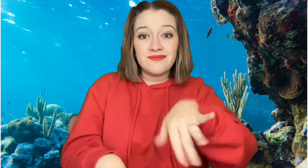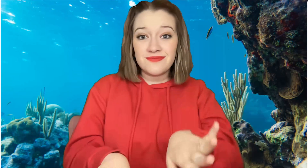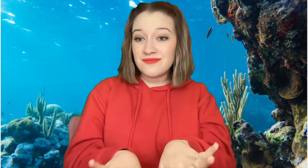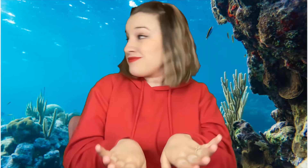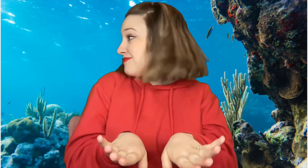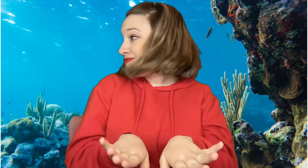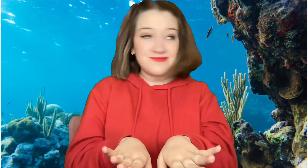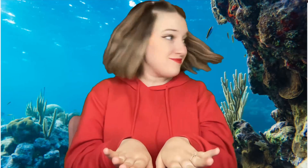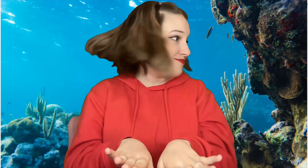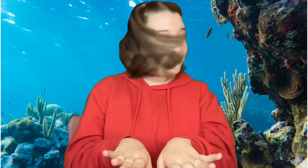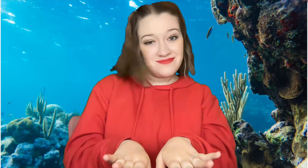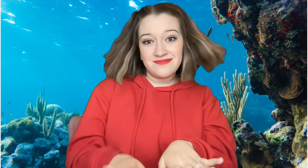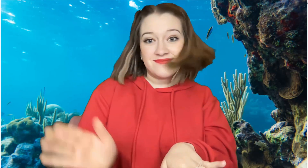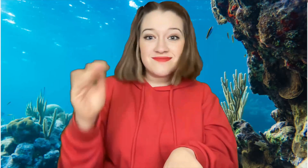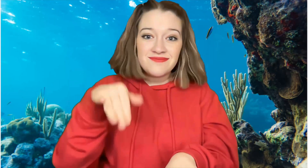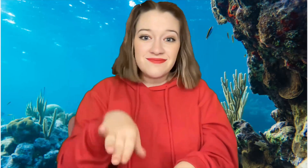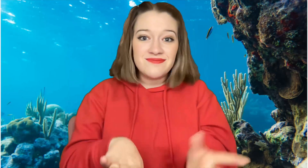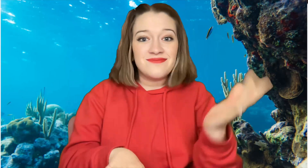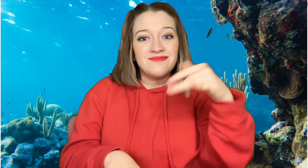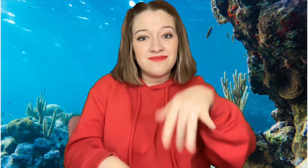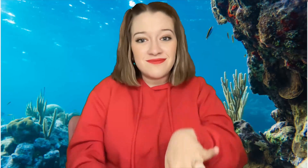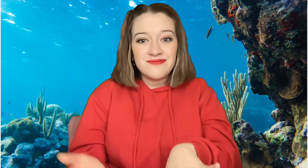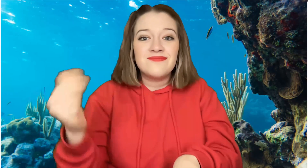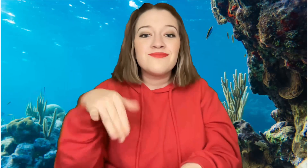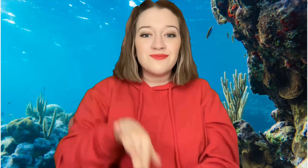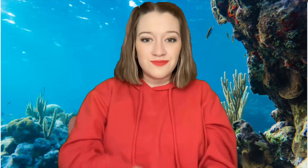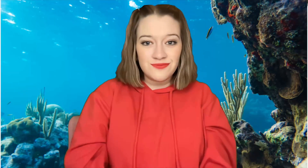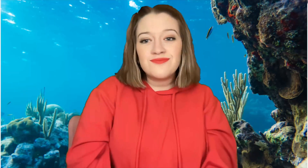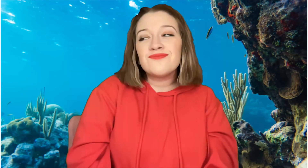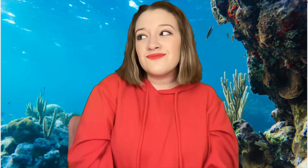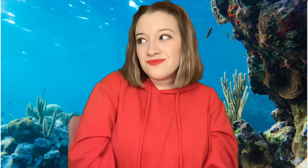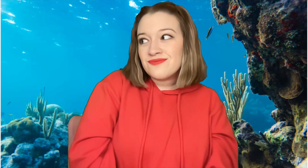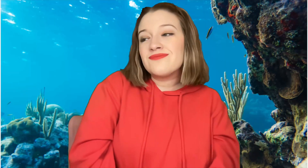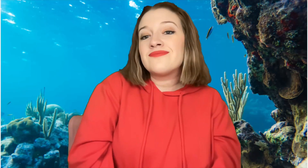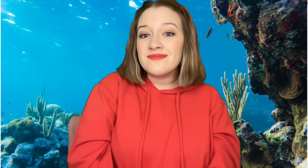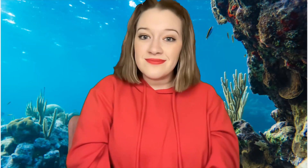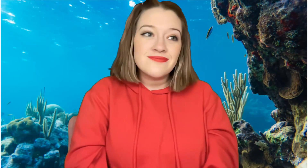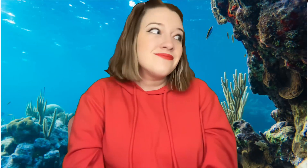Half Hot pork I do Arbeit. You can do Let